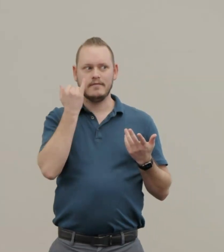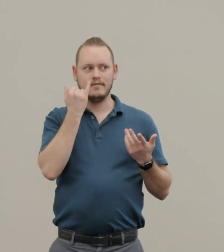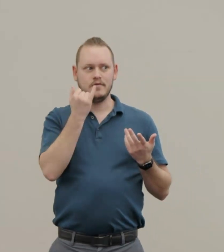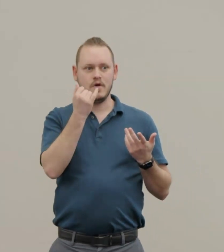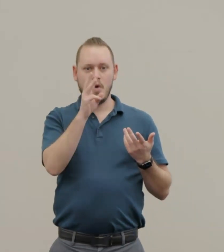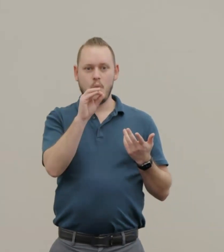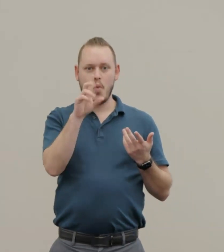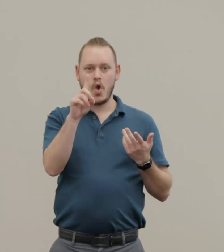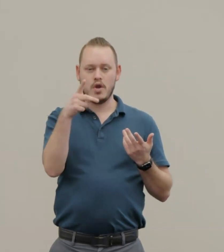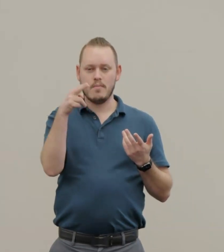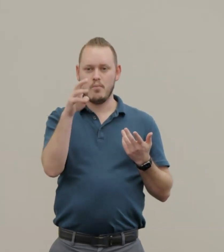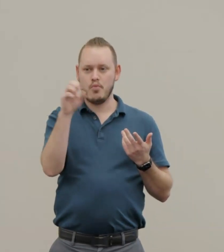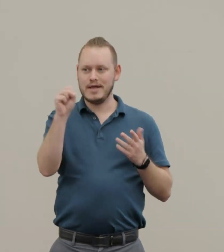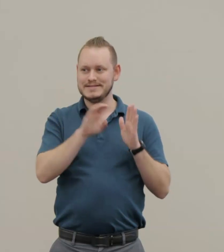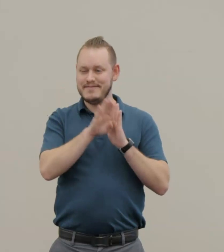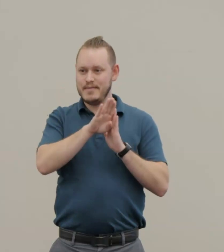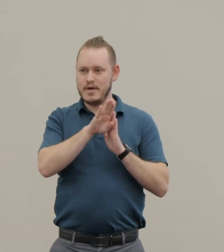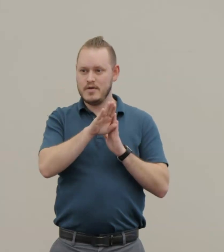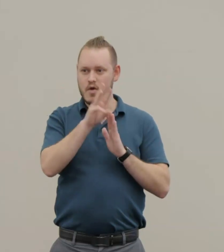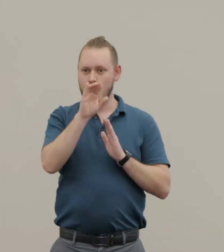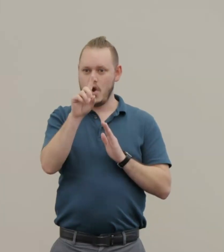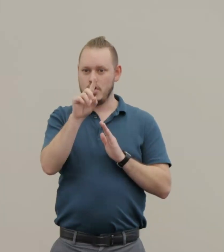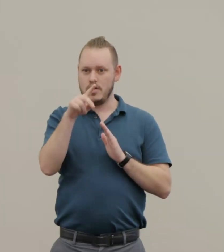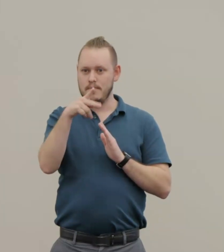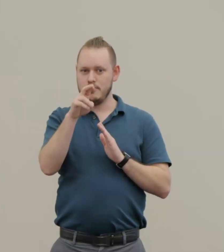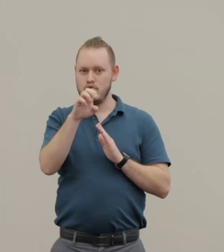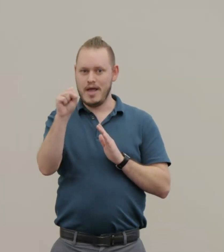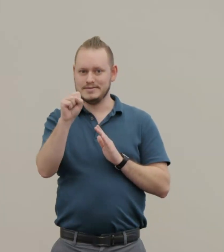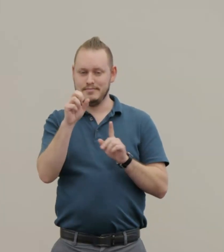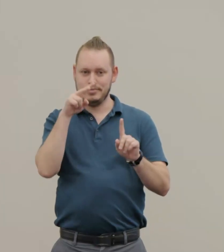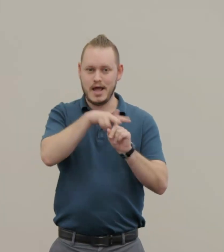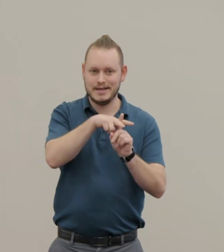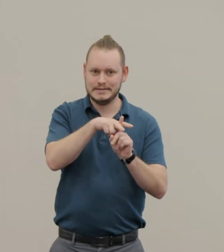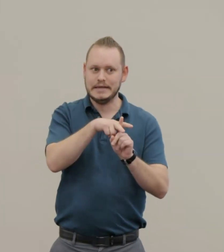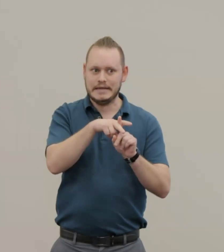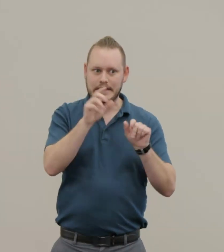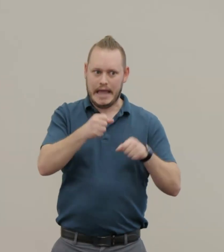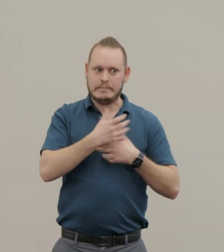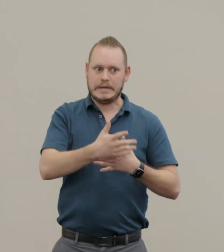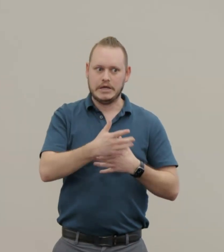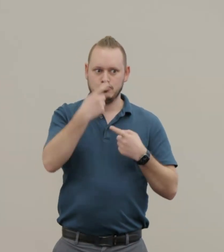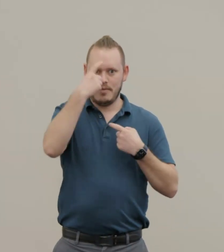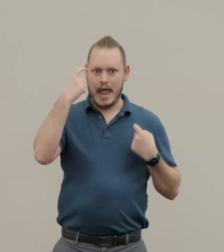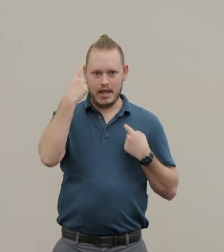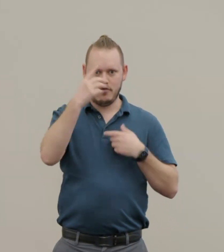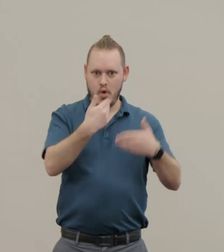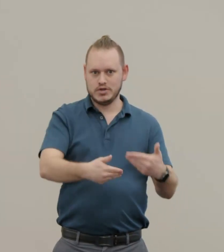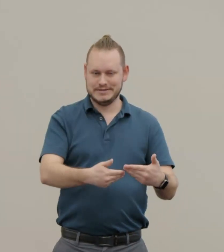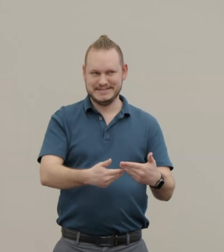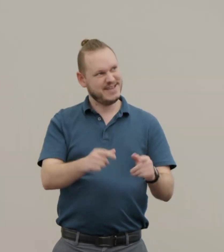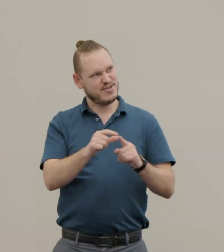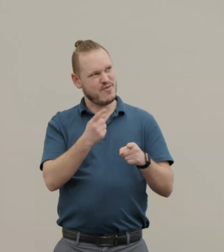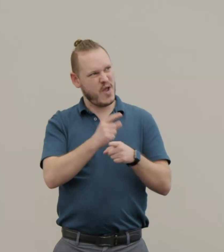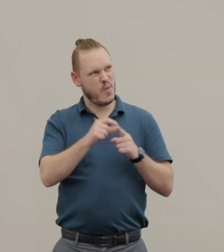developers in the space, but WordPress plugins can be really traumatic for the process, is maybe the word I